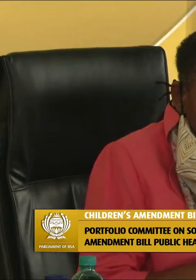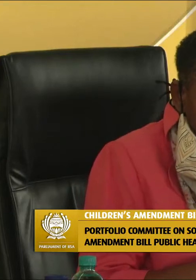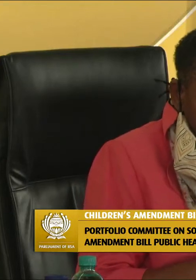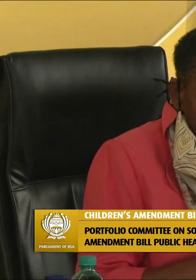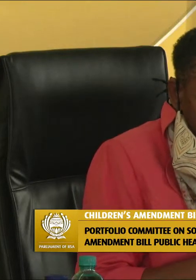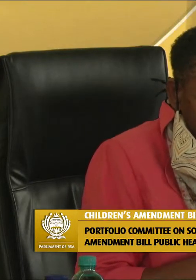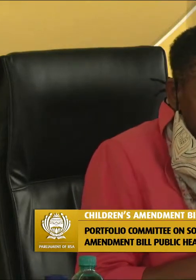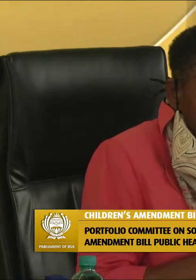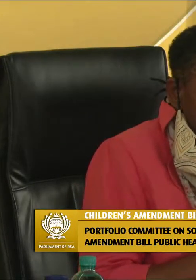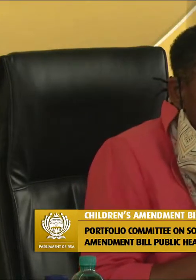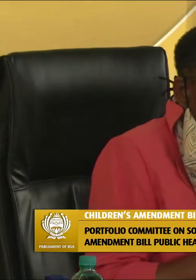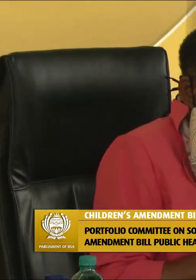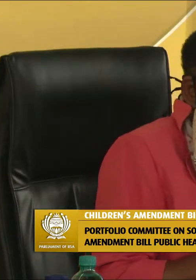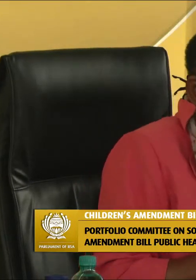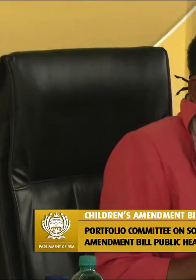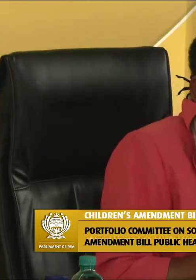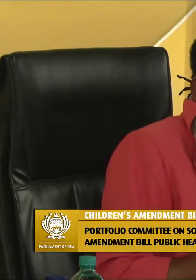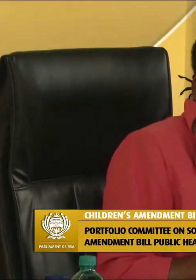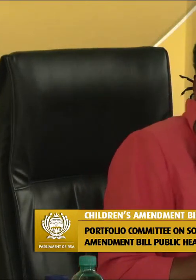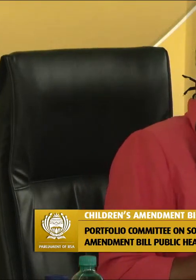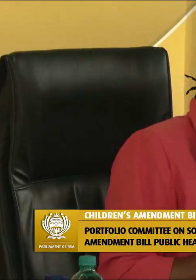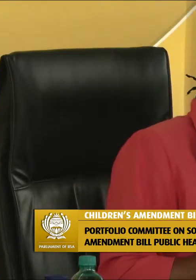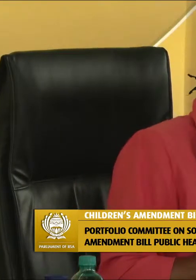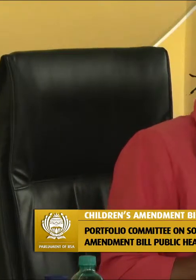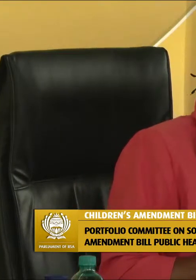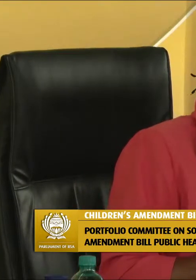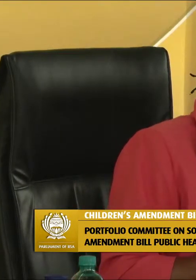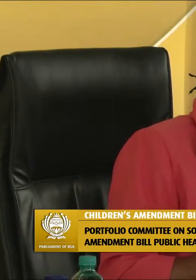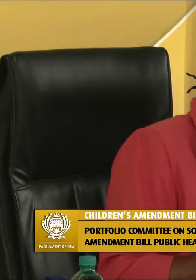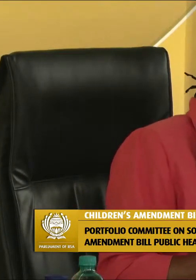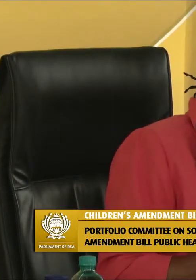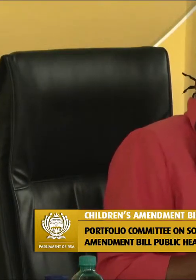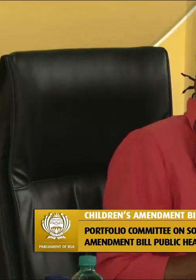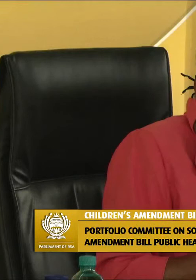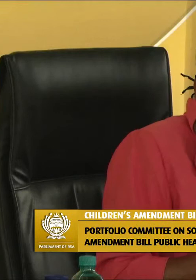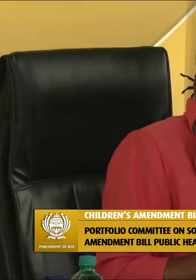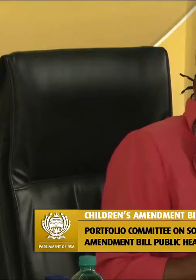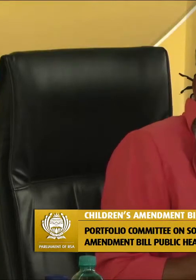of staff behind the interpreters. They will assist you there.